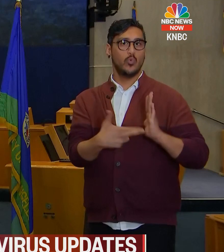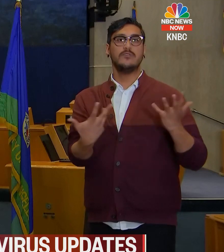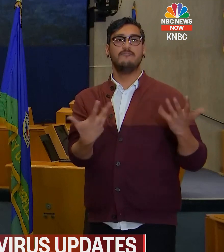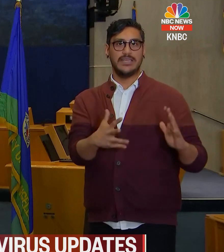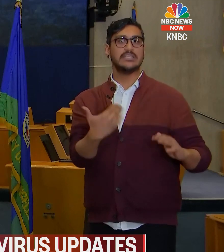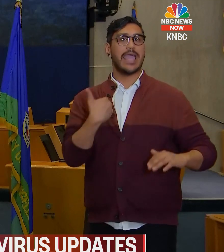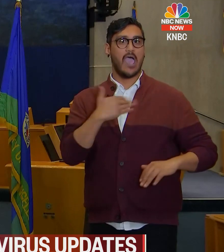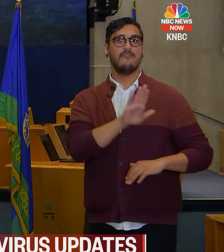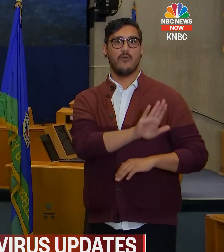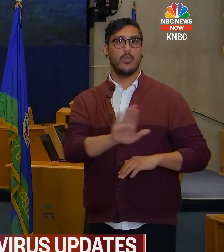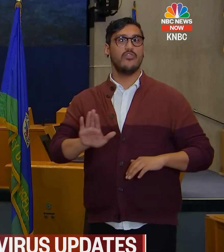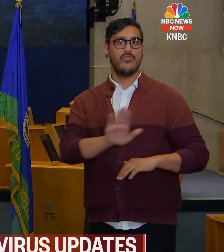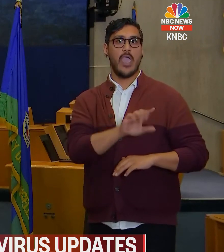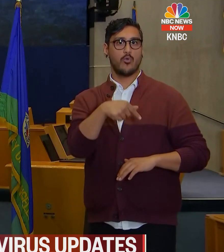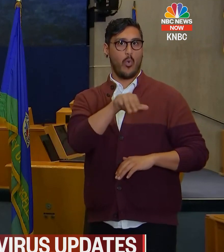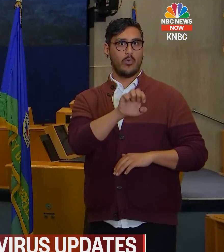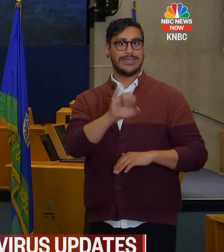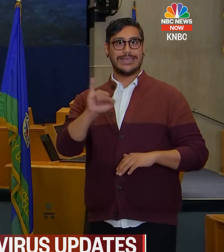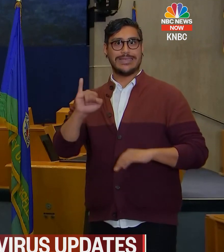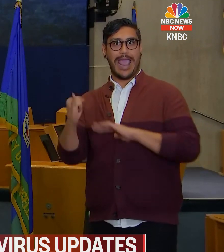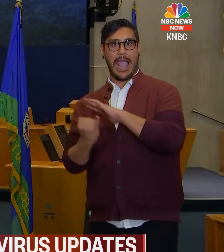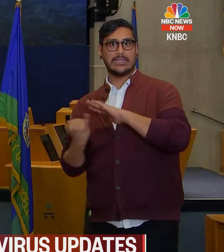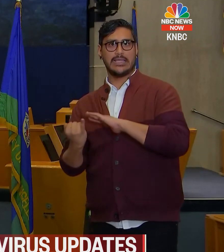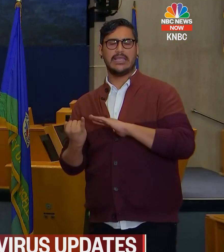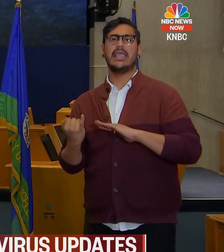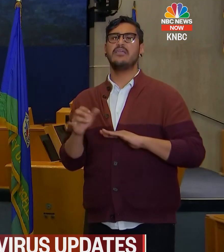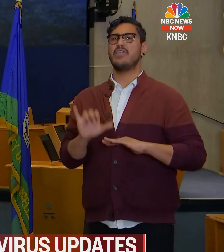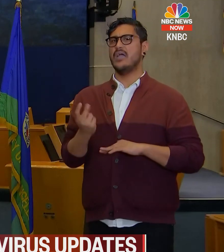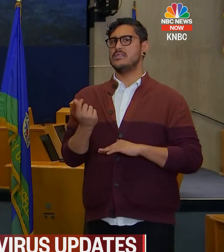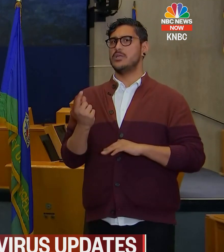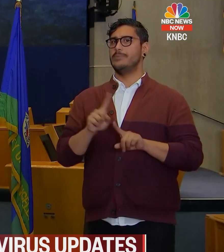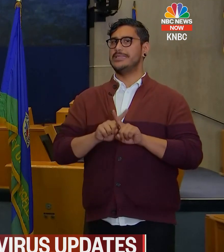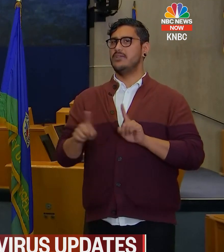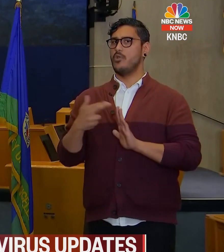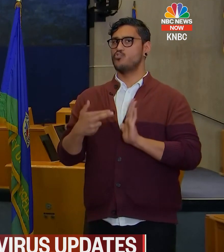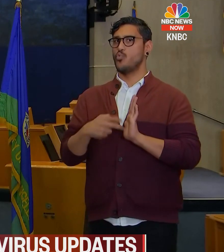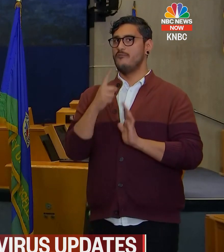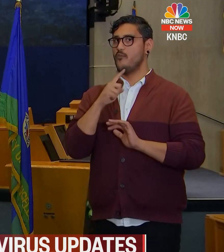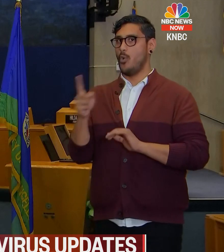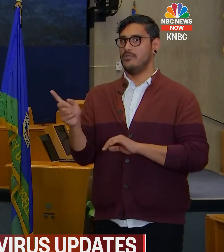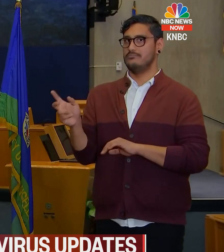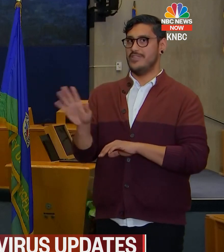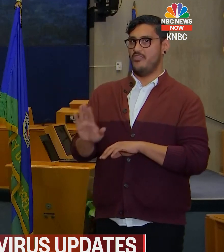quarantine, and that's slightly different from what I talked about. But everybody else,